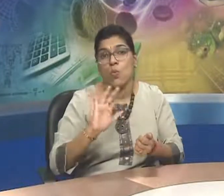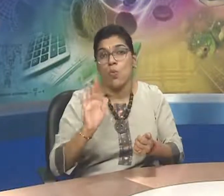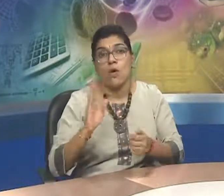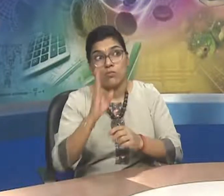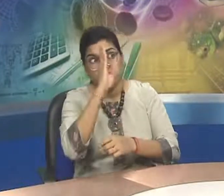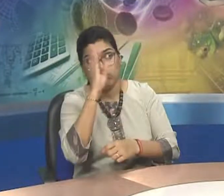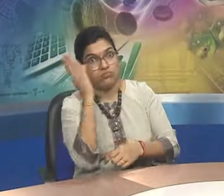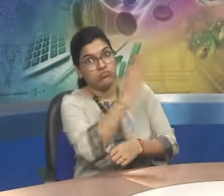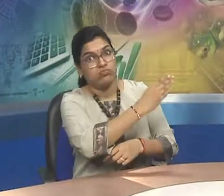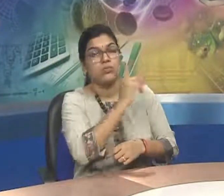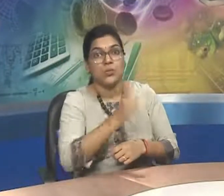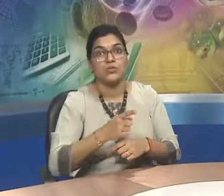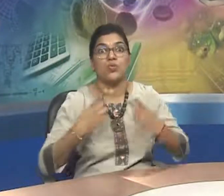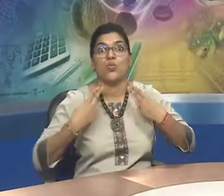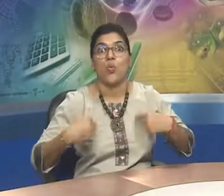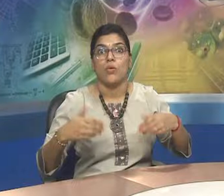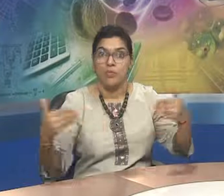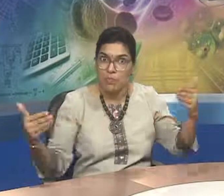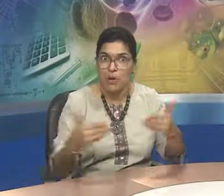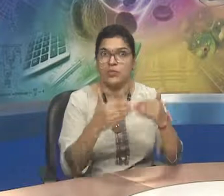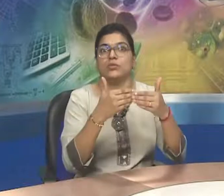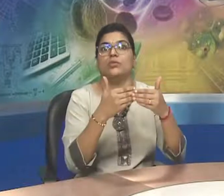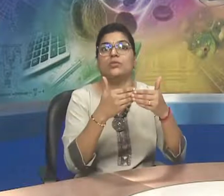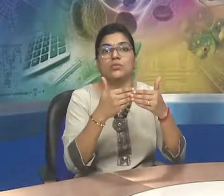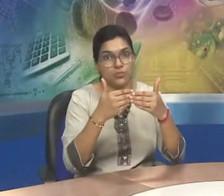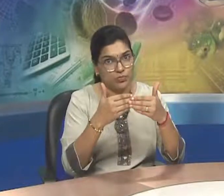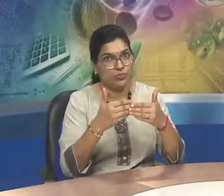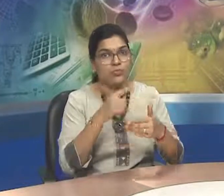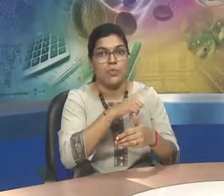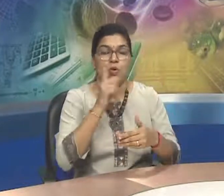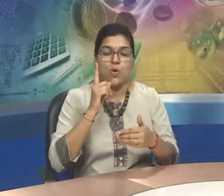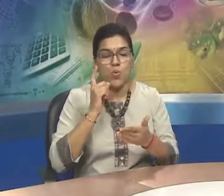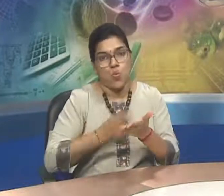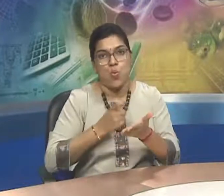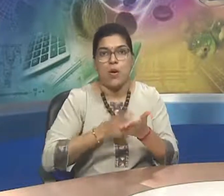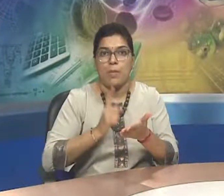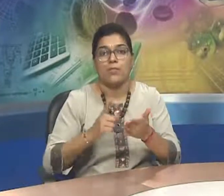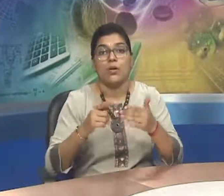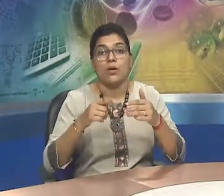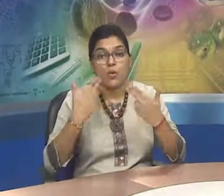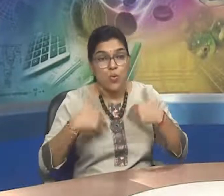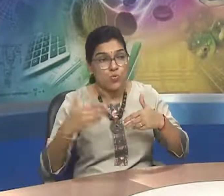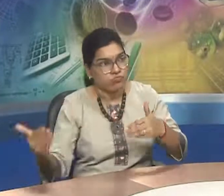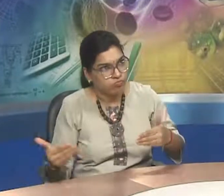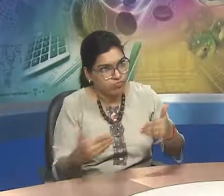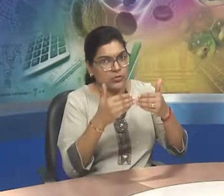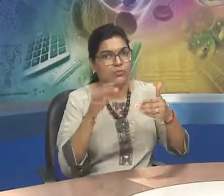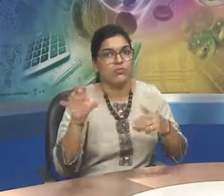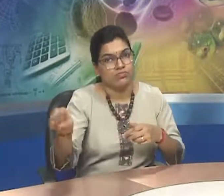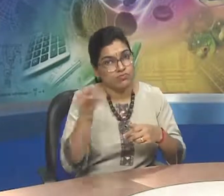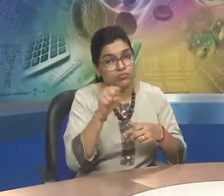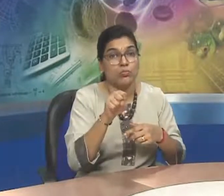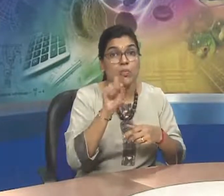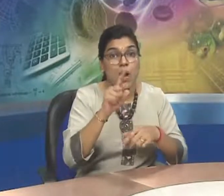before it justify the confinement or release of the